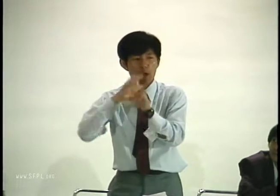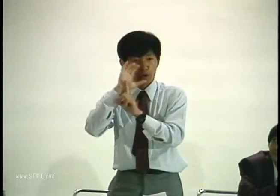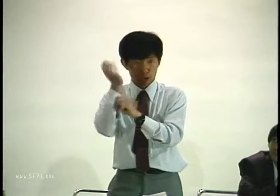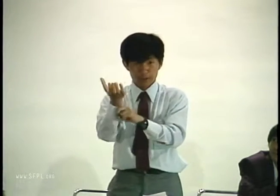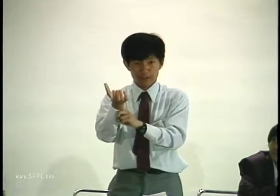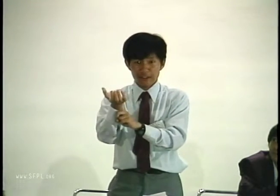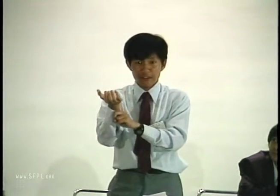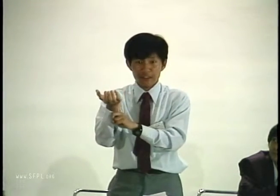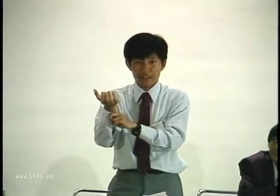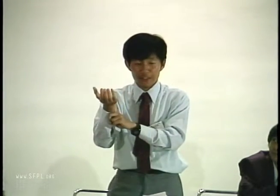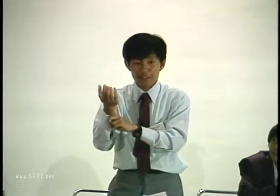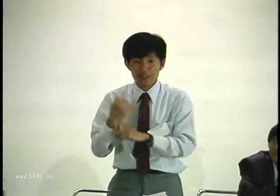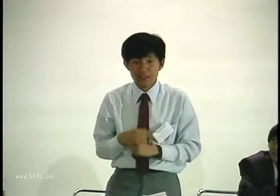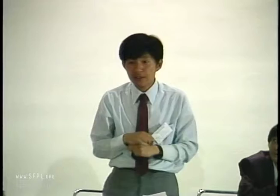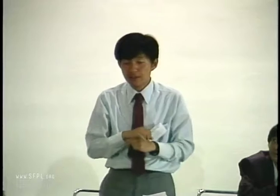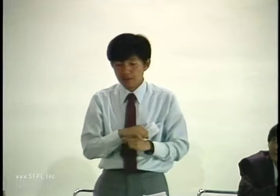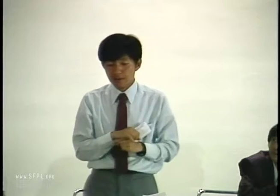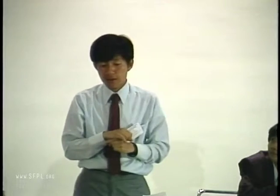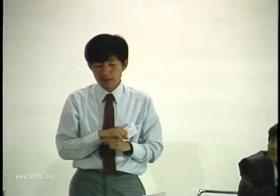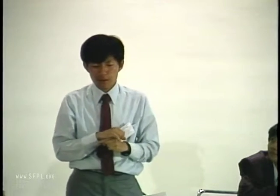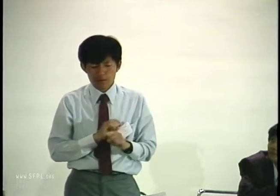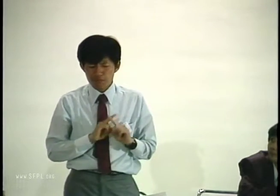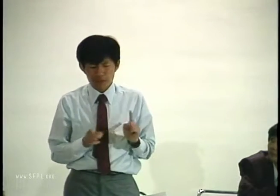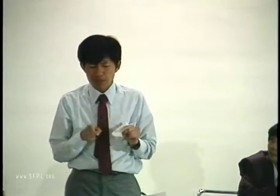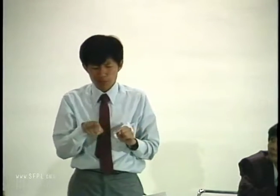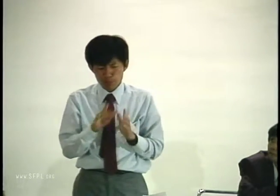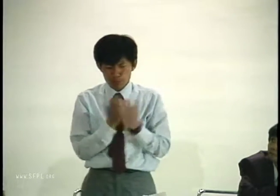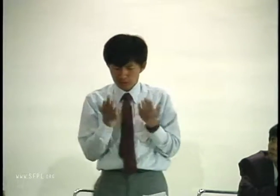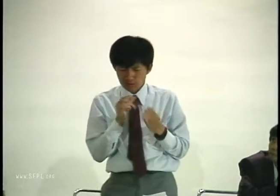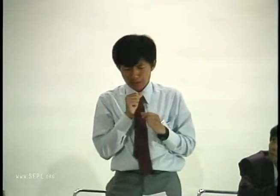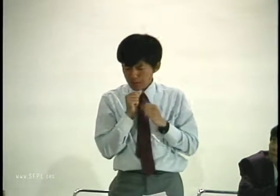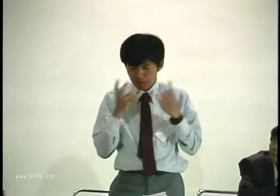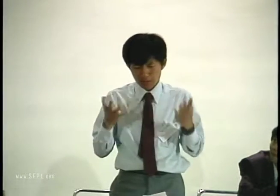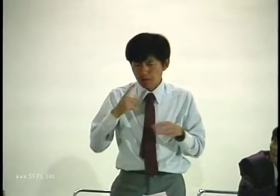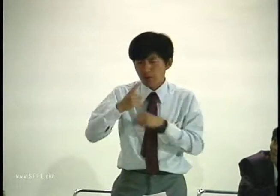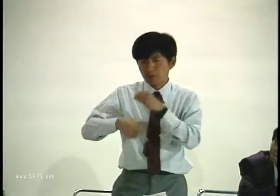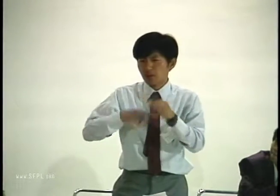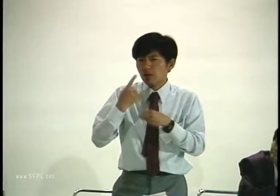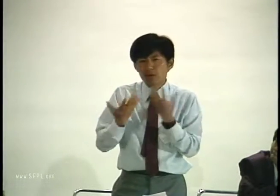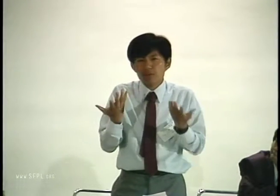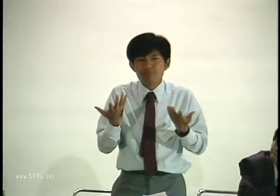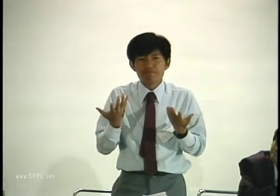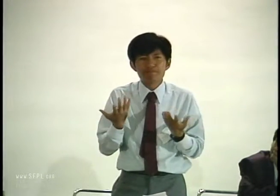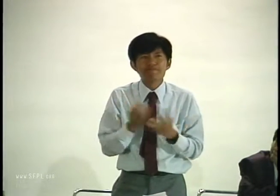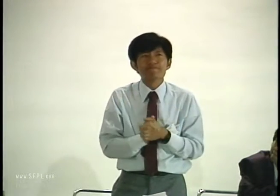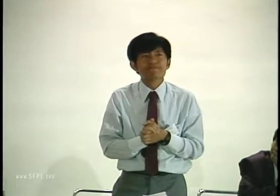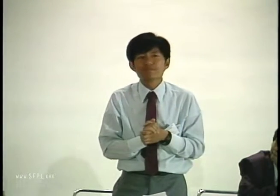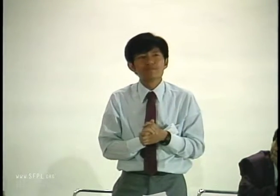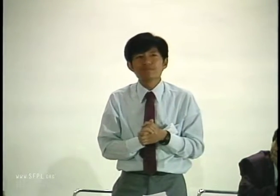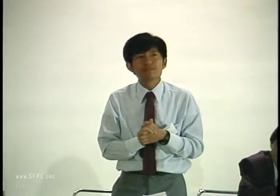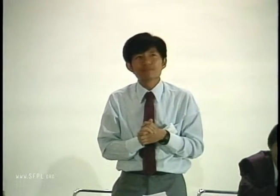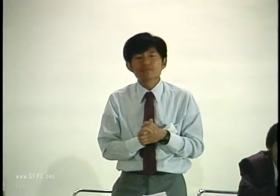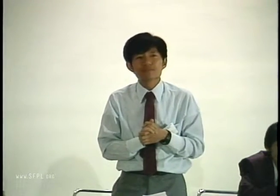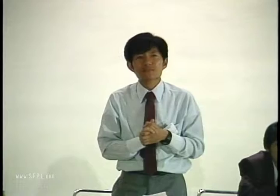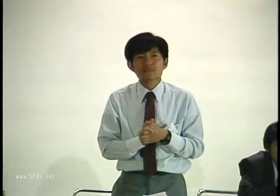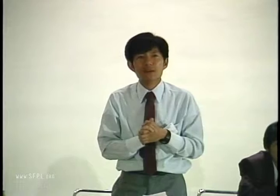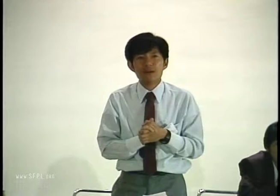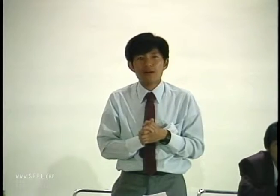I was also interested in world history, but mostly geography. But the books didn't really have much to say